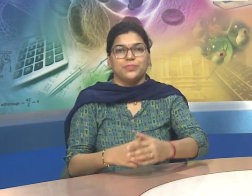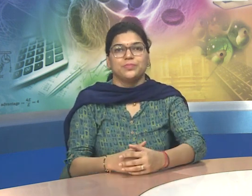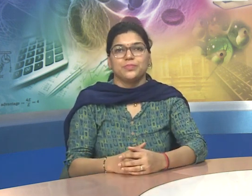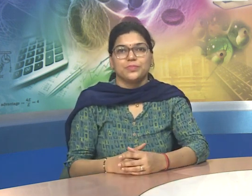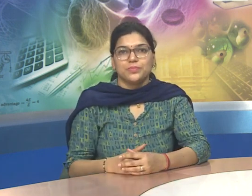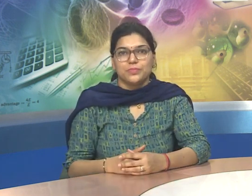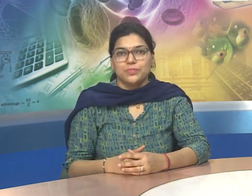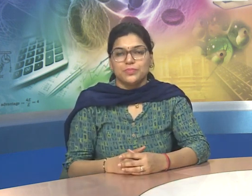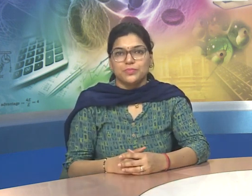computer monitor.